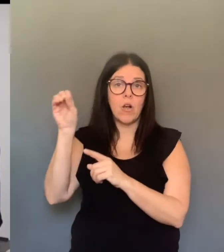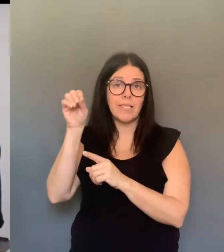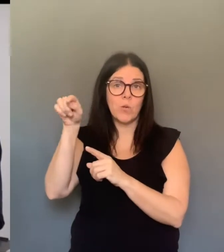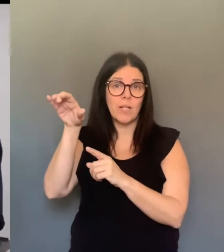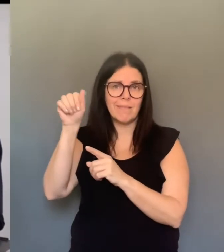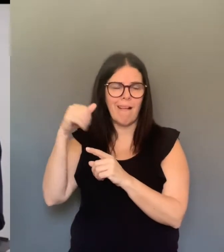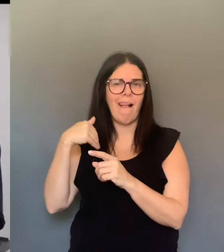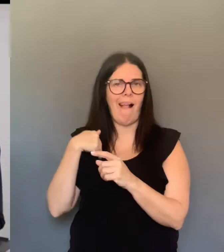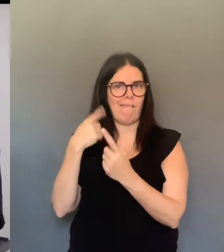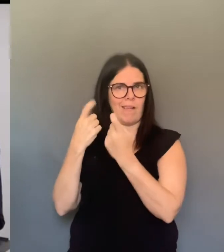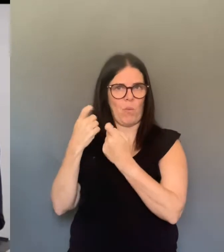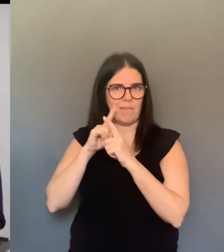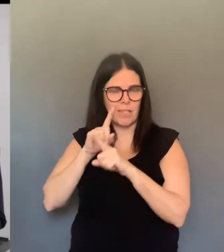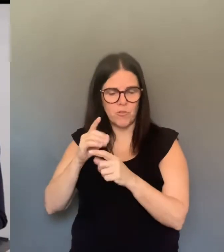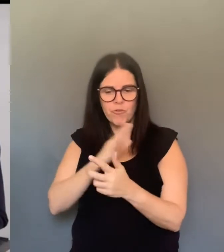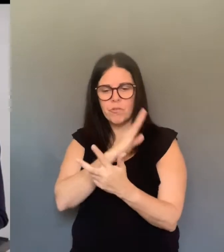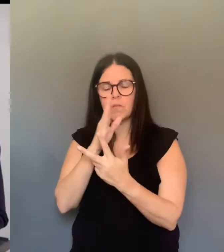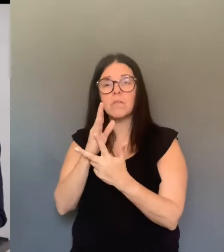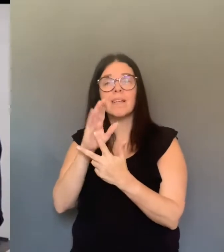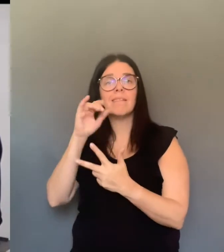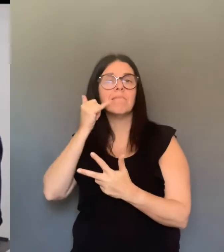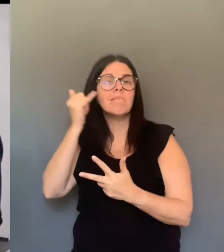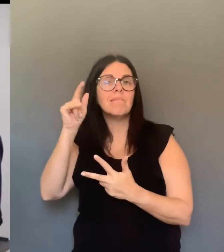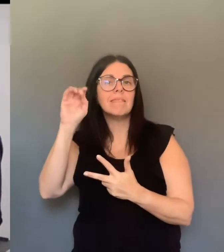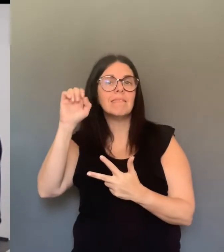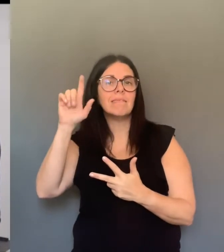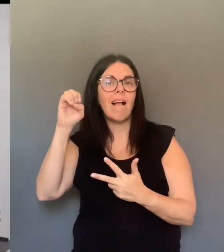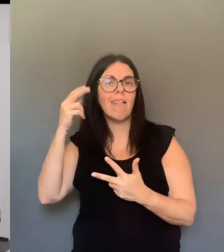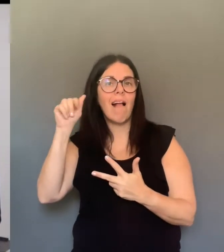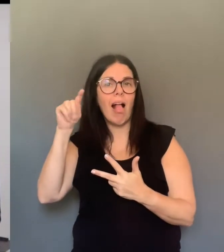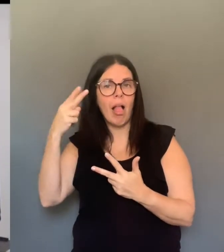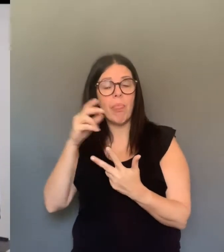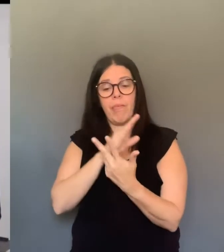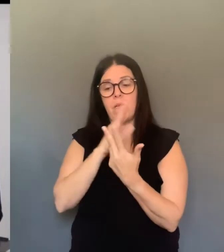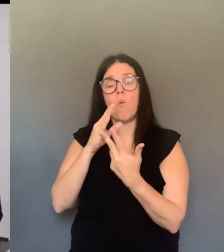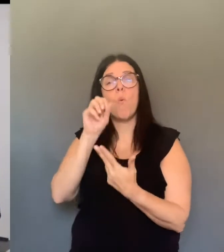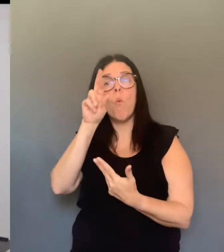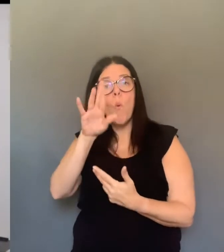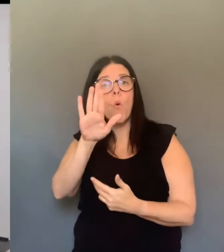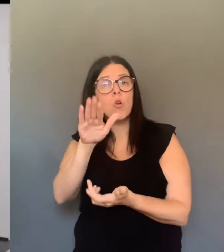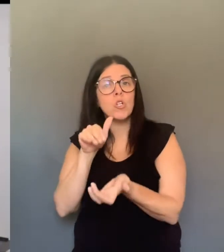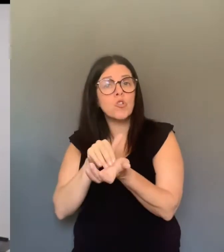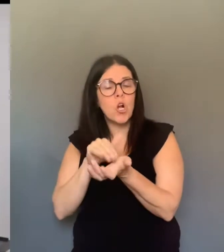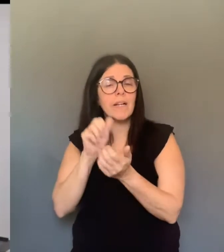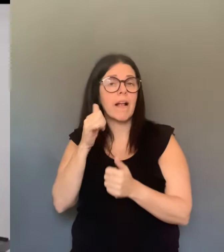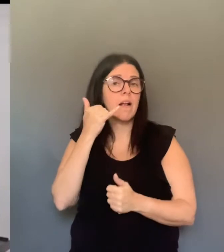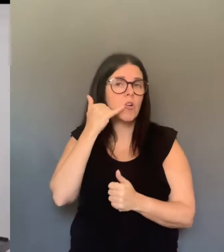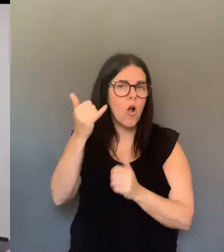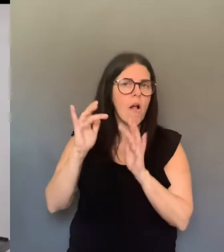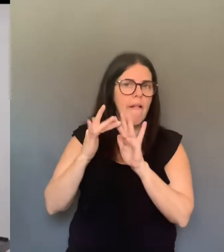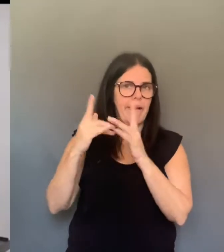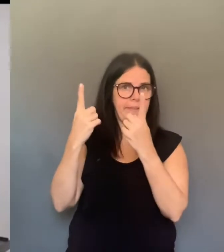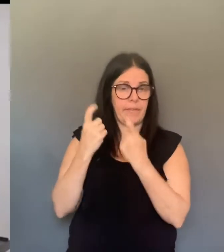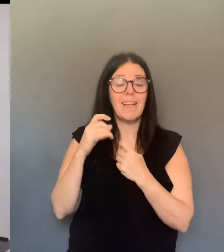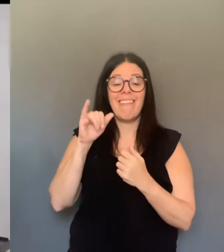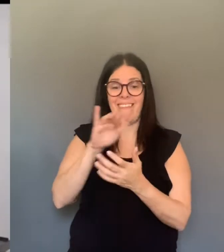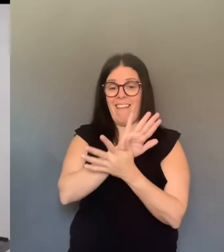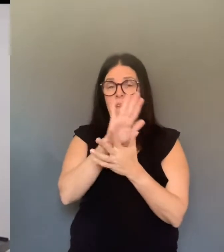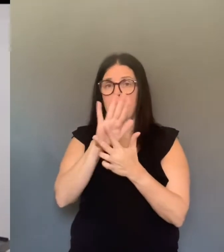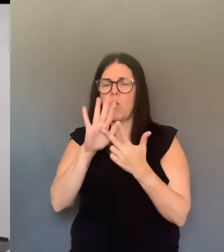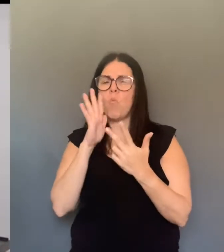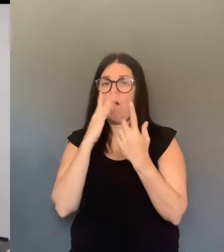or attending an assessment center. I will now turn it over to Dr. Wajid Ahmed, our Medical Officer of Health, for further updates